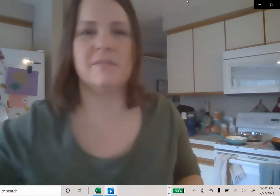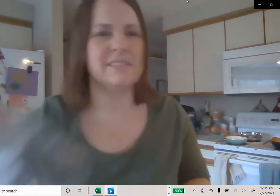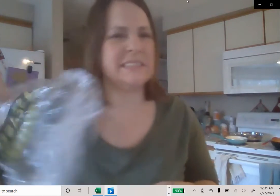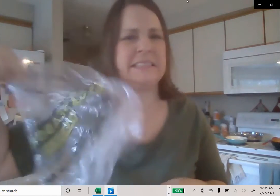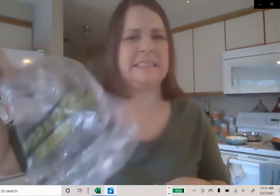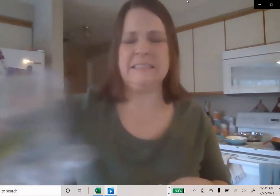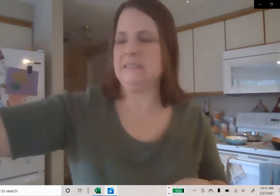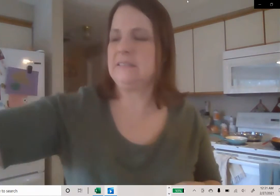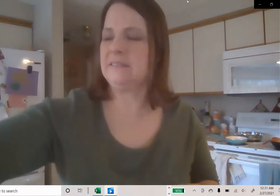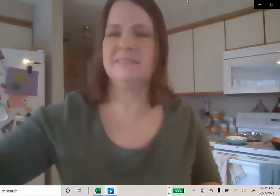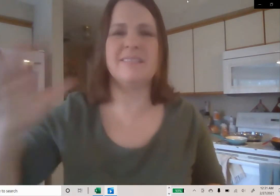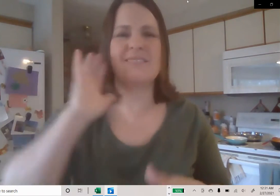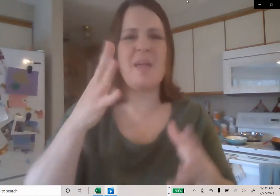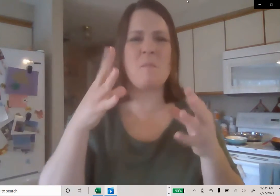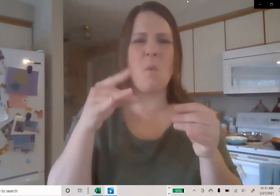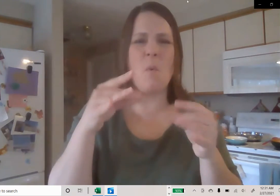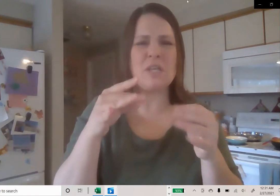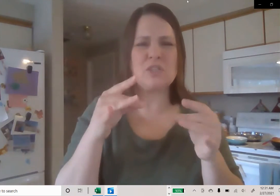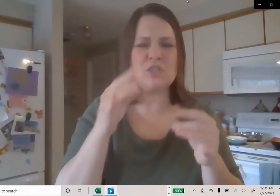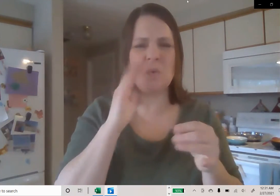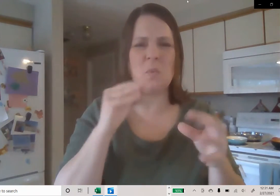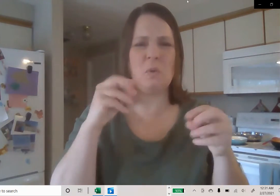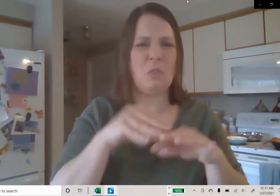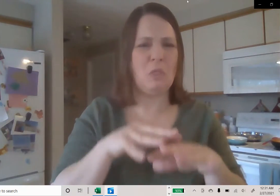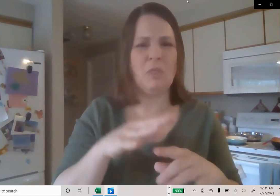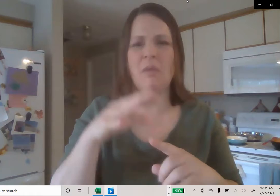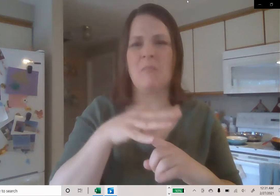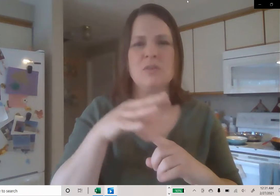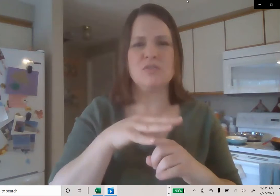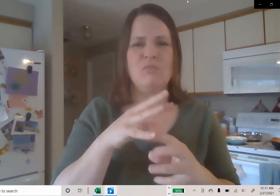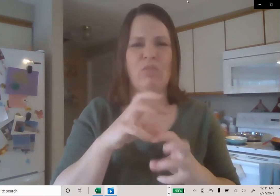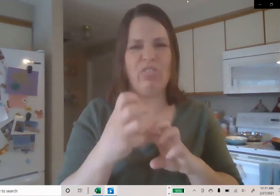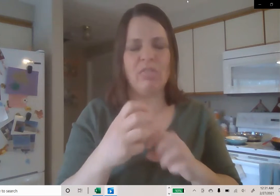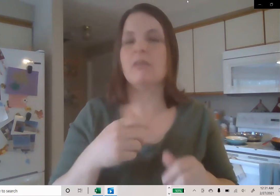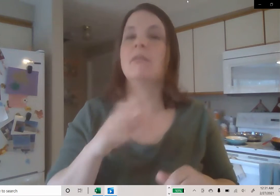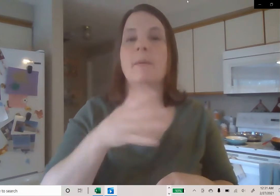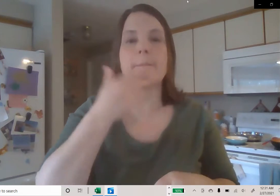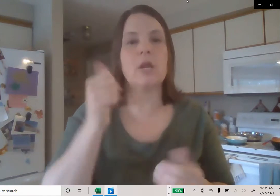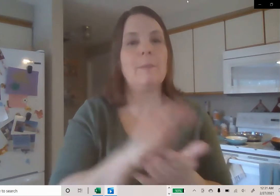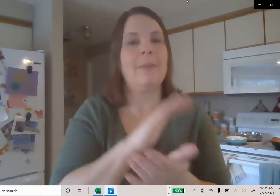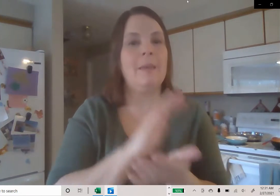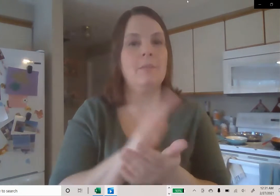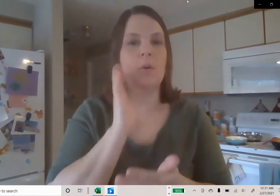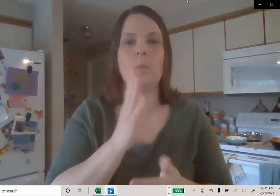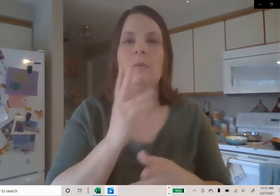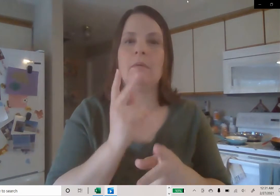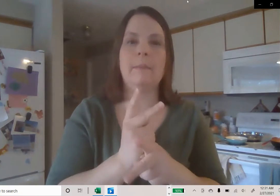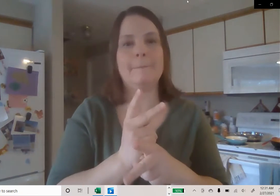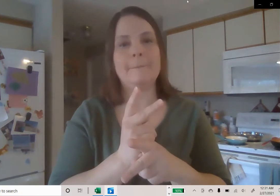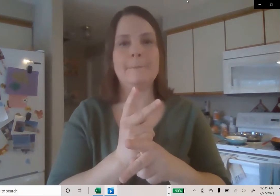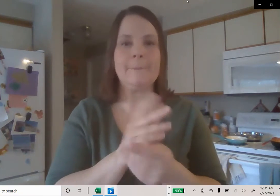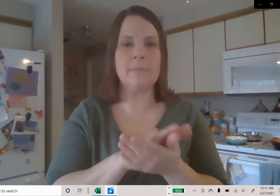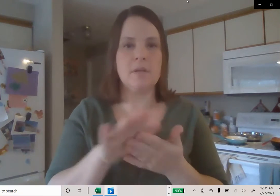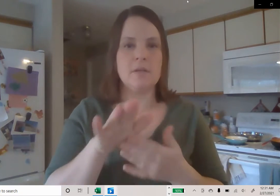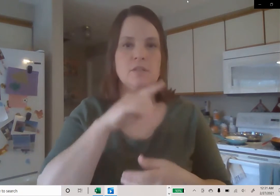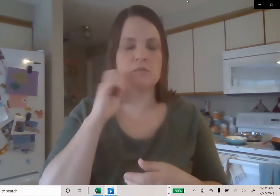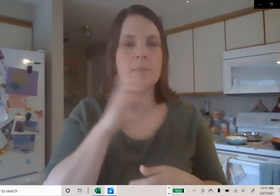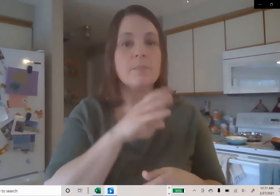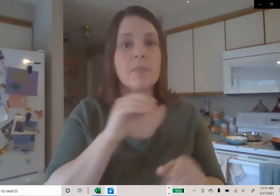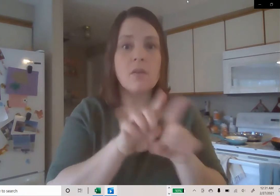Do not use a plastic bag. The moisture will end up getting onto the mushrooms and making them go bad faster.